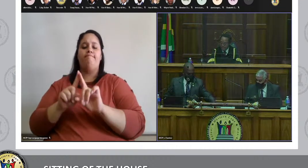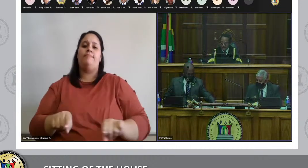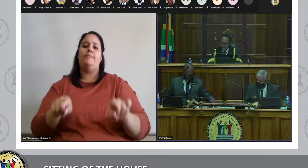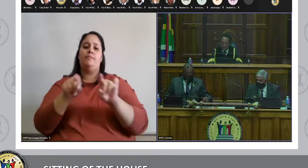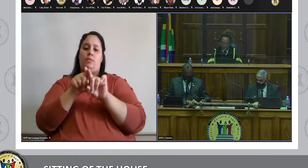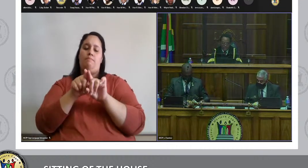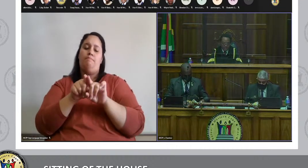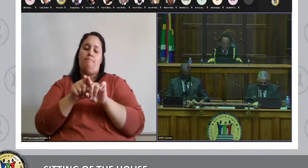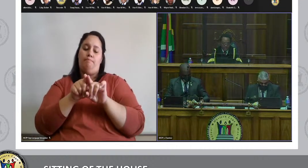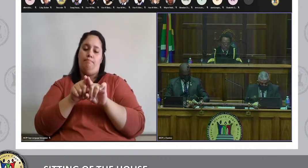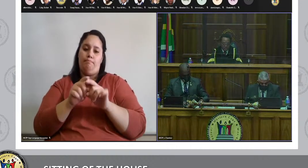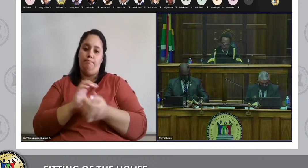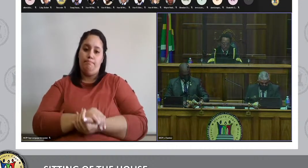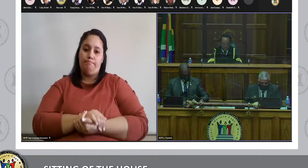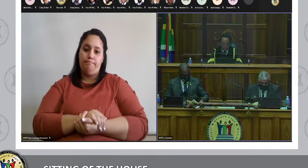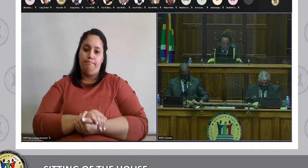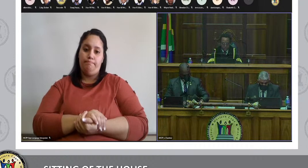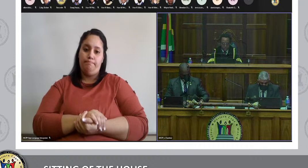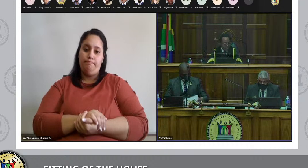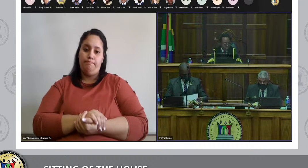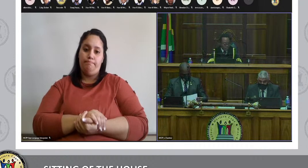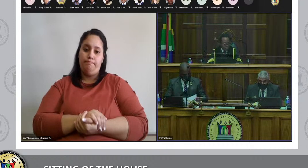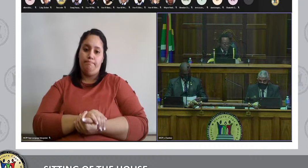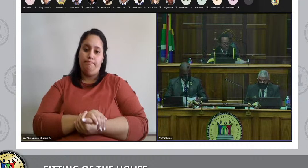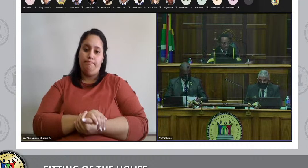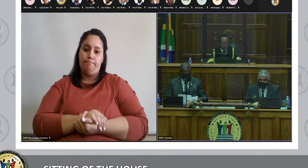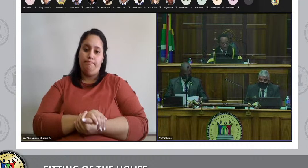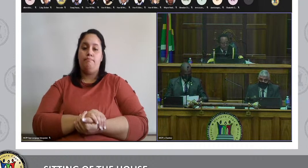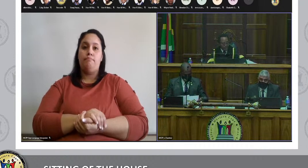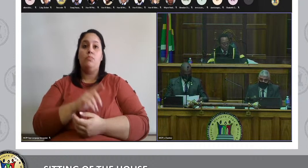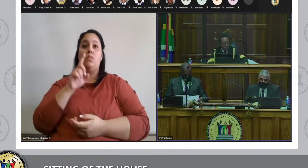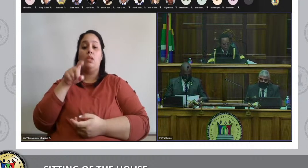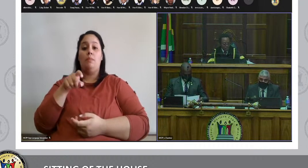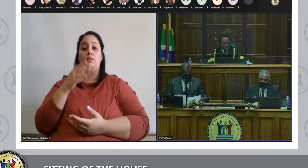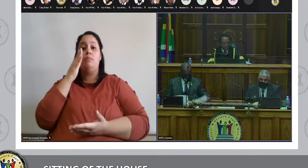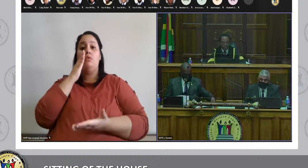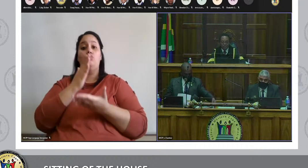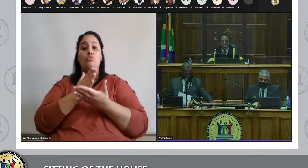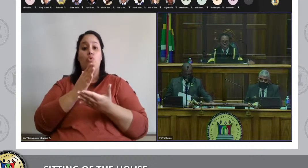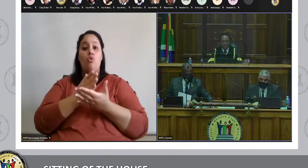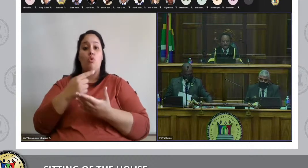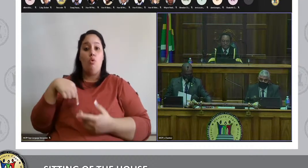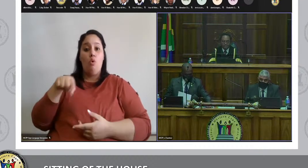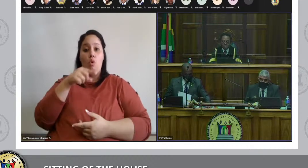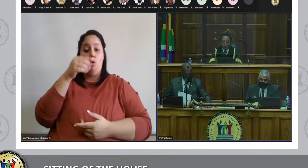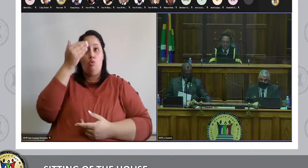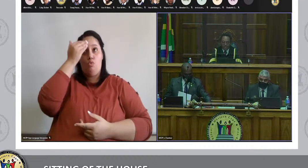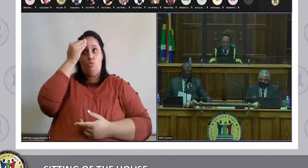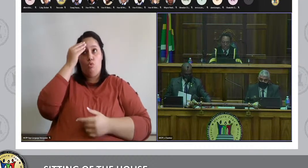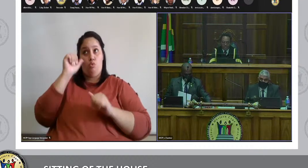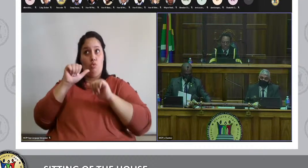apply. So I would like to ensure that we are cognizant of the